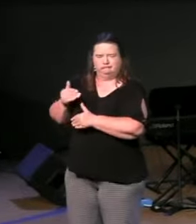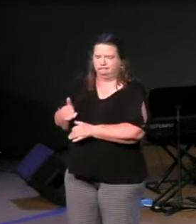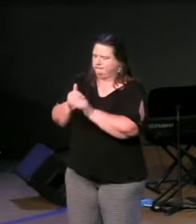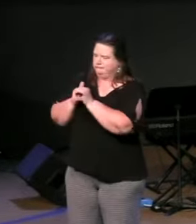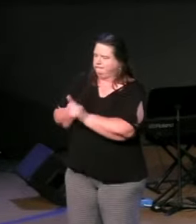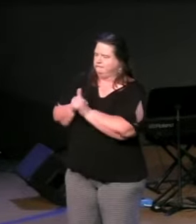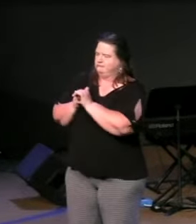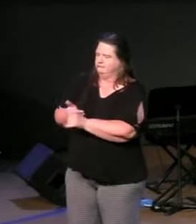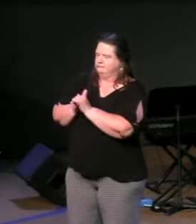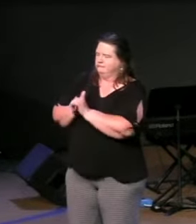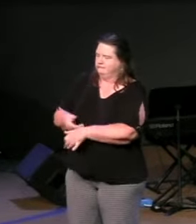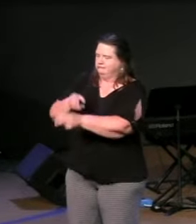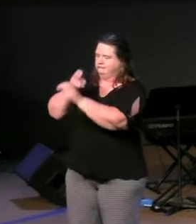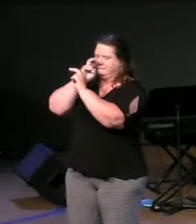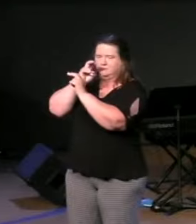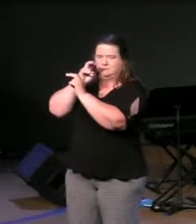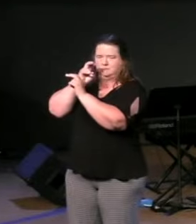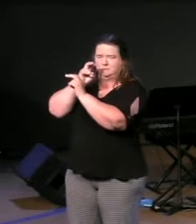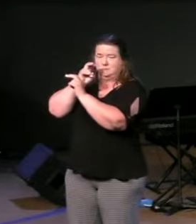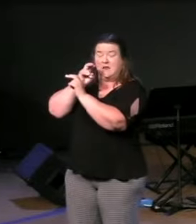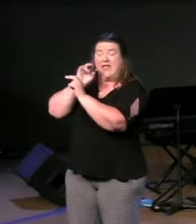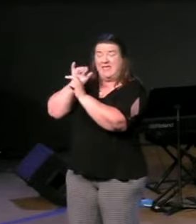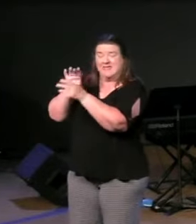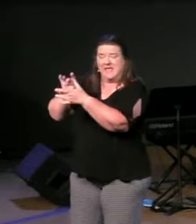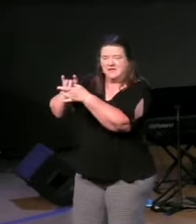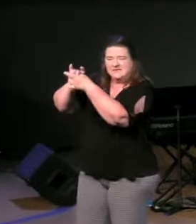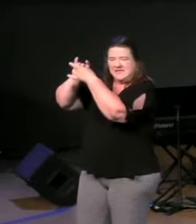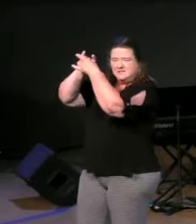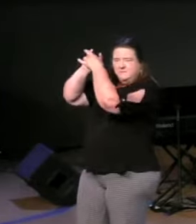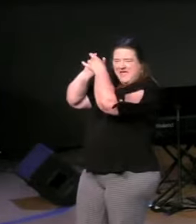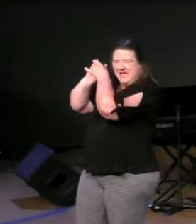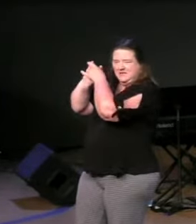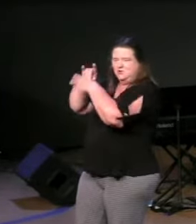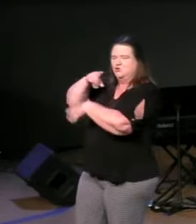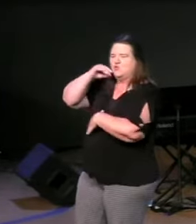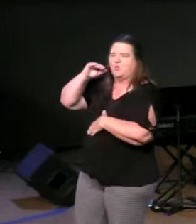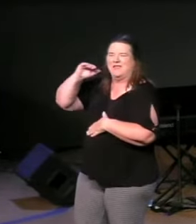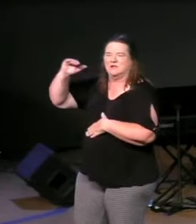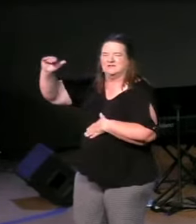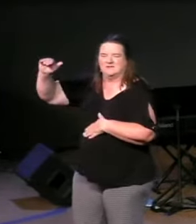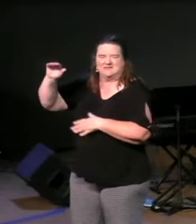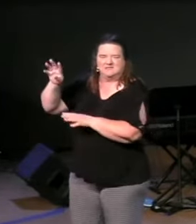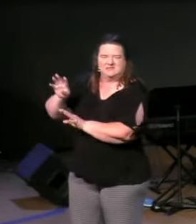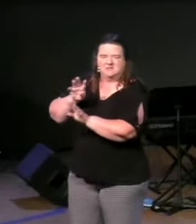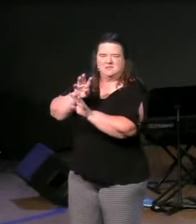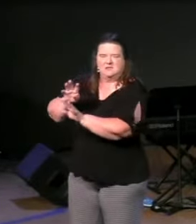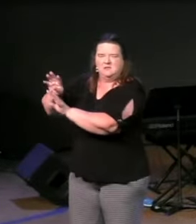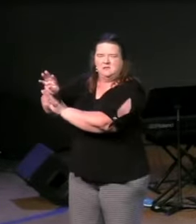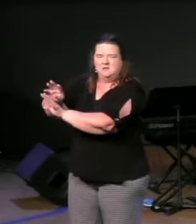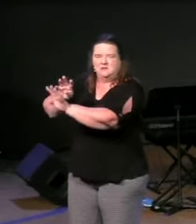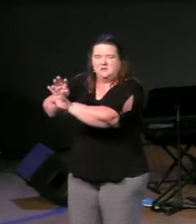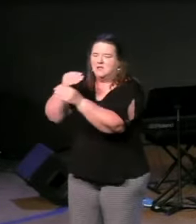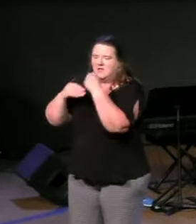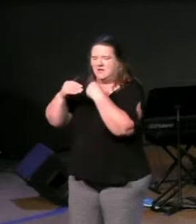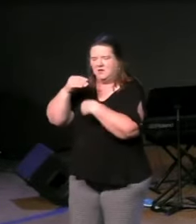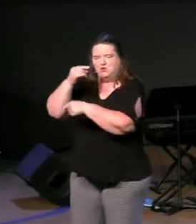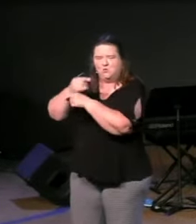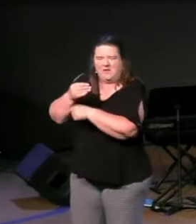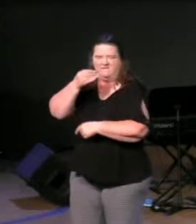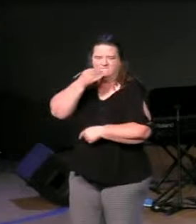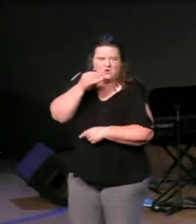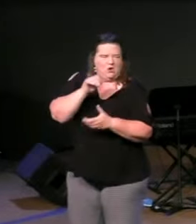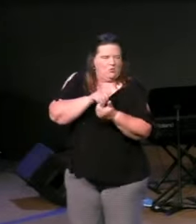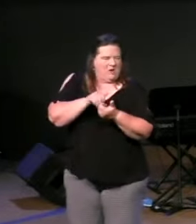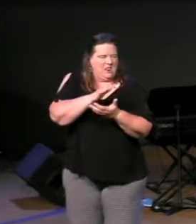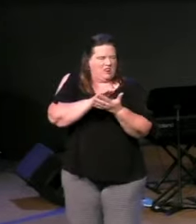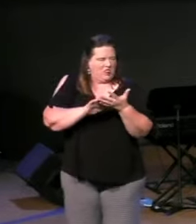certain way that actually dates all the way back to their time in the wilderness, even as far as eating the correct food and all such